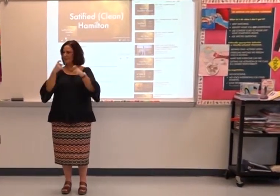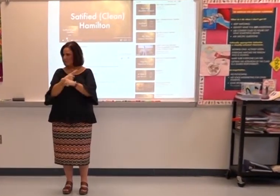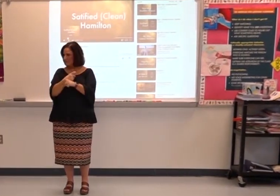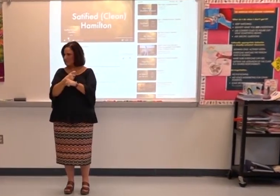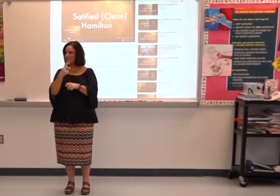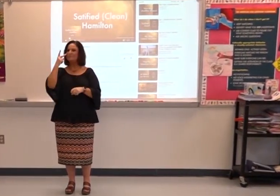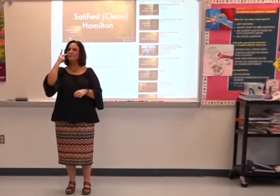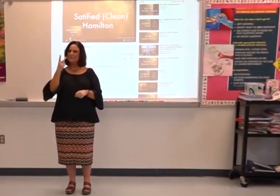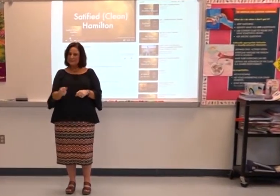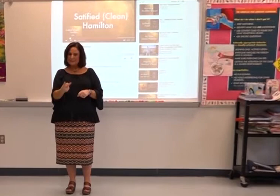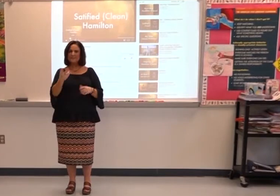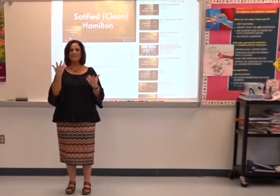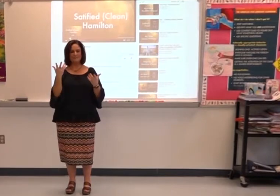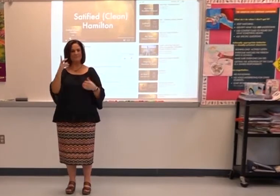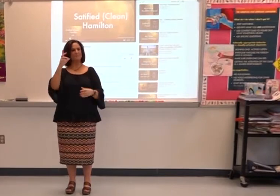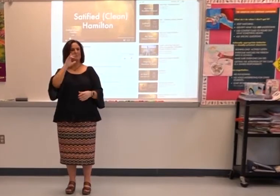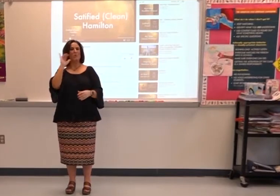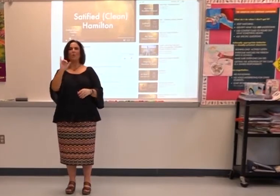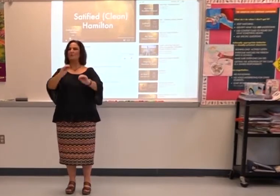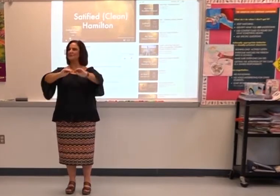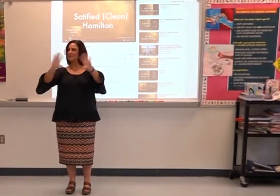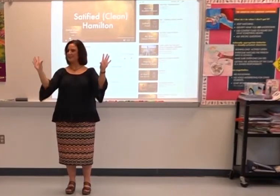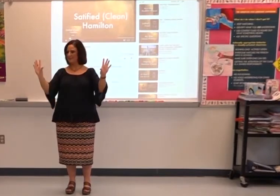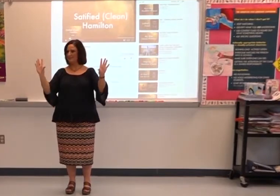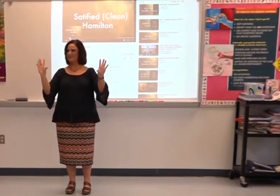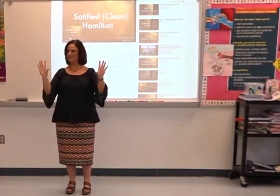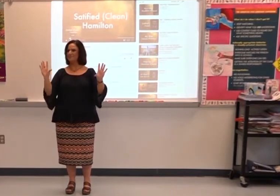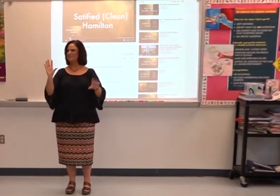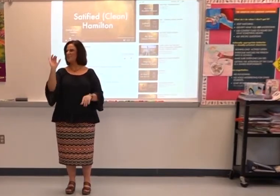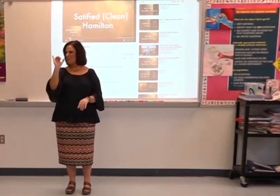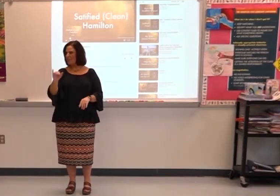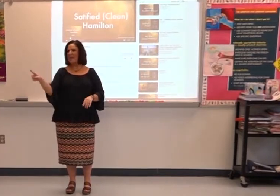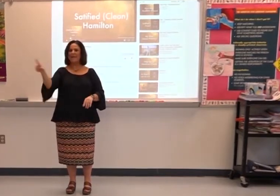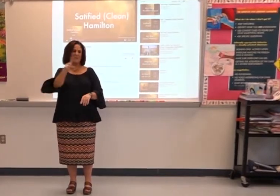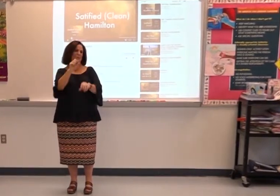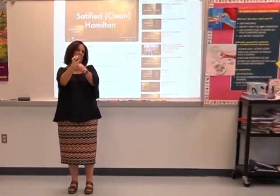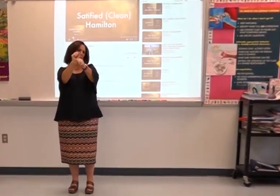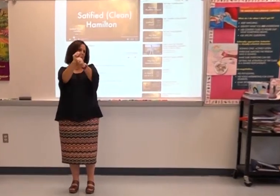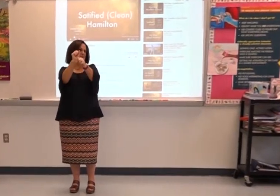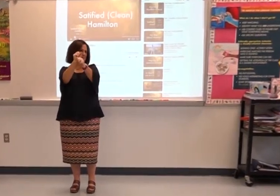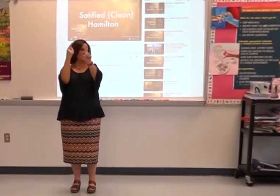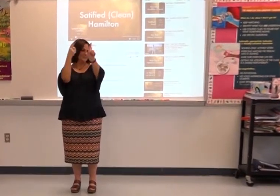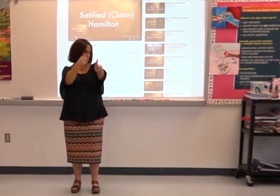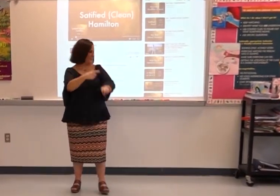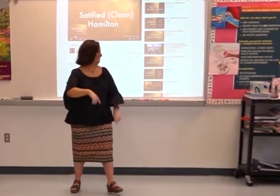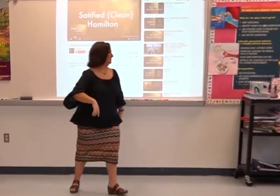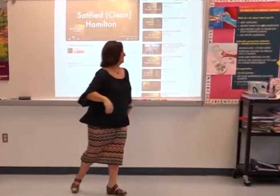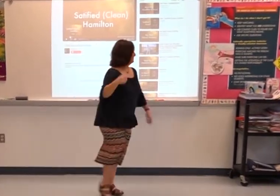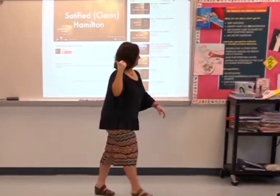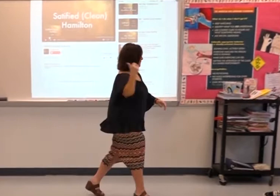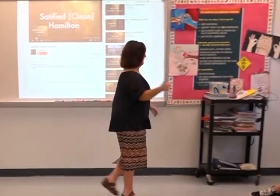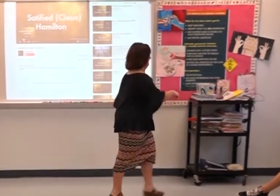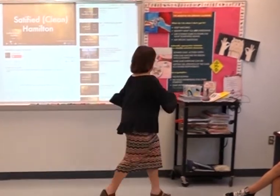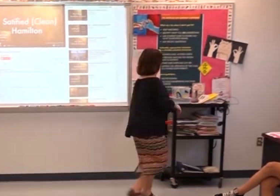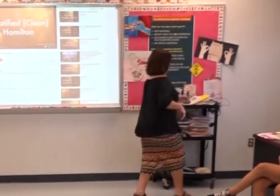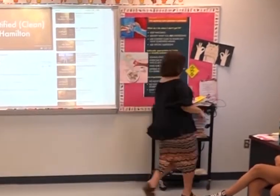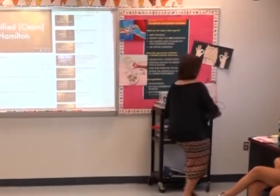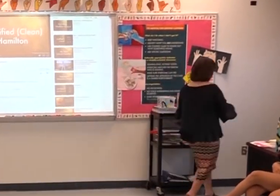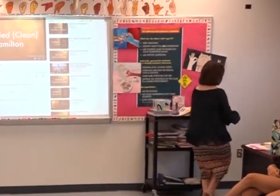part of Angelica, and you can see, wow, how complicated that is. But it really makes it clear and easy to follow with this